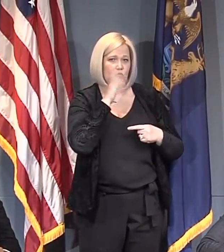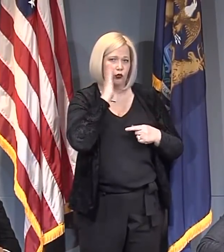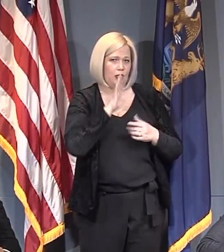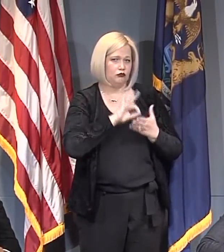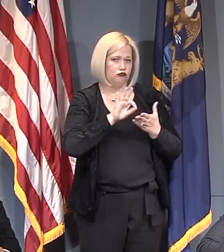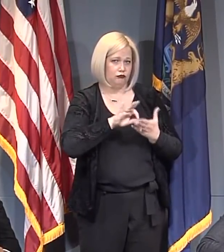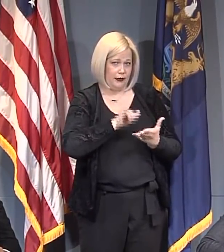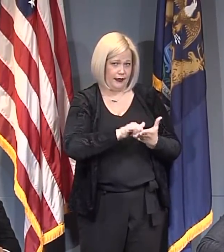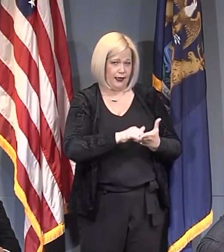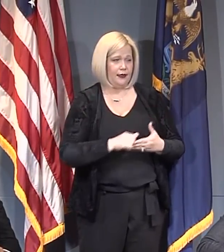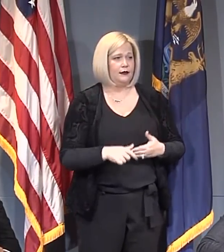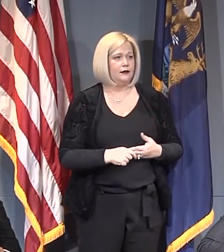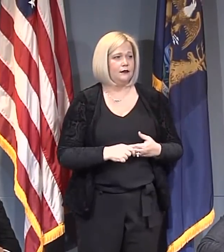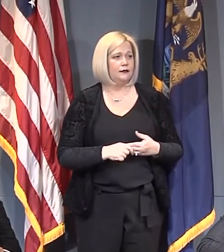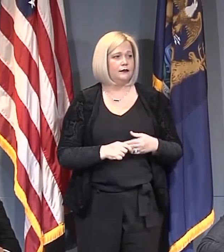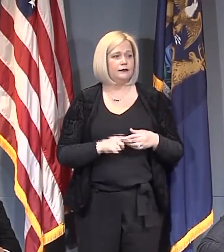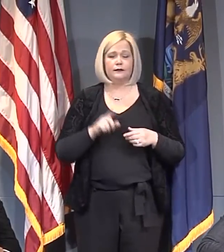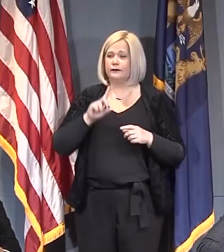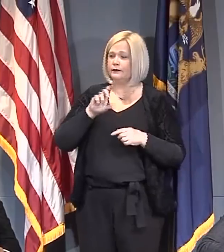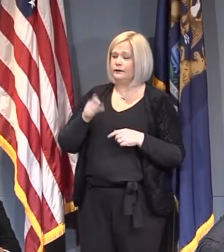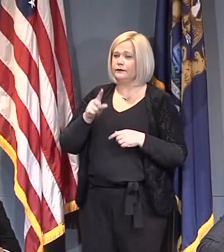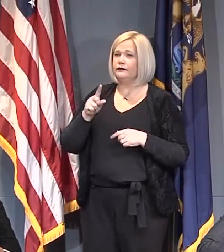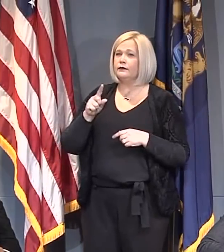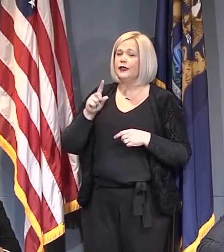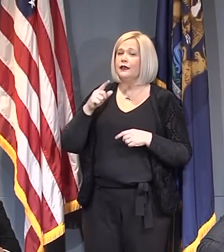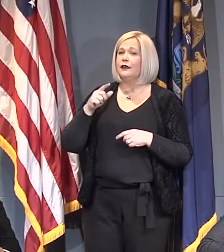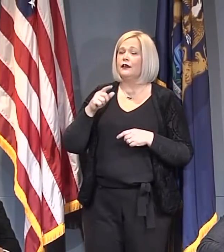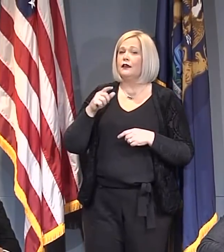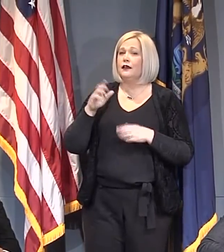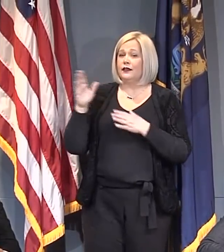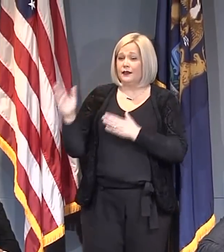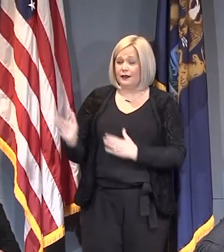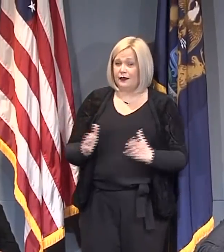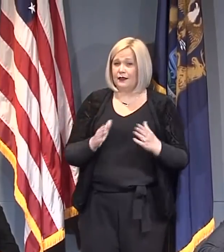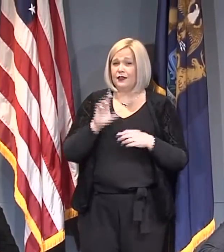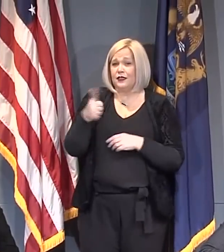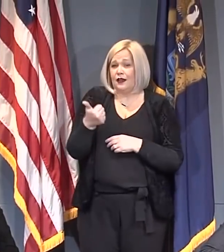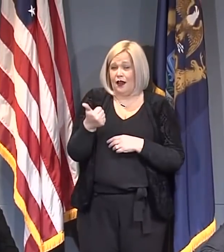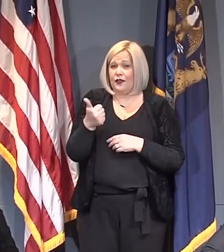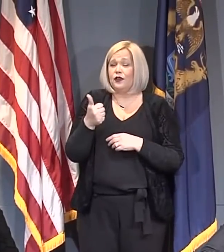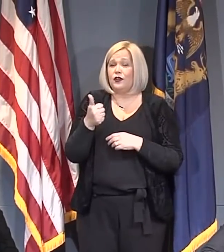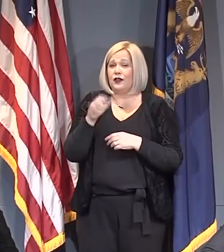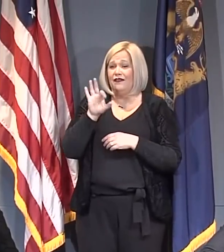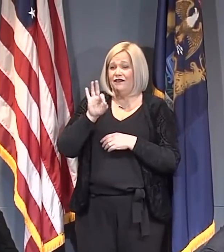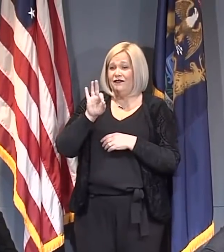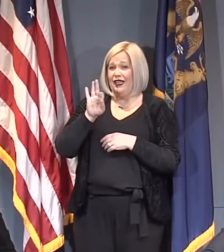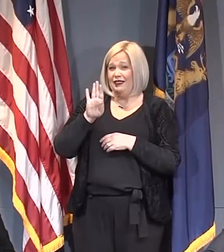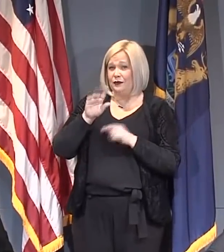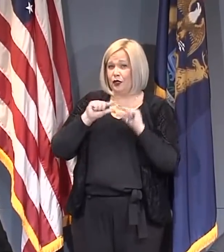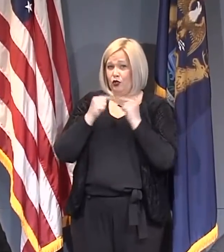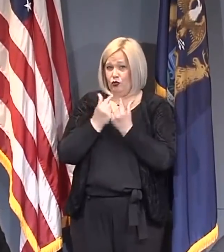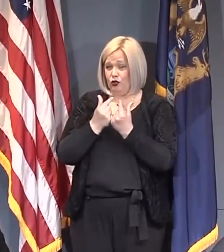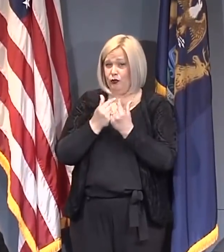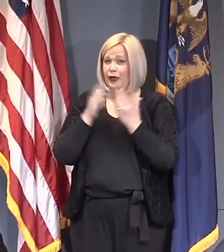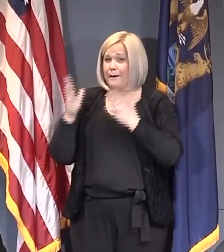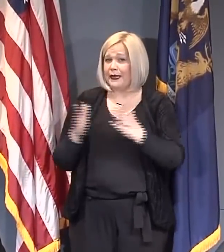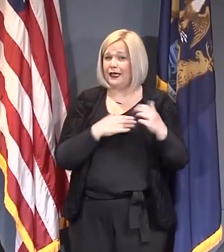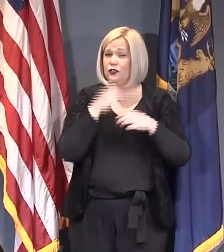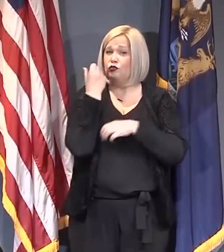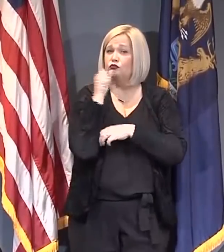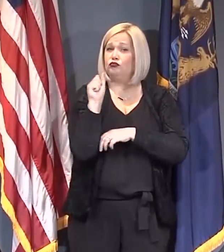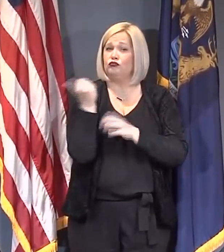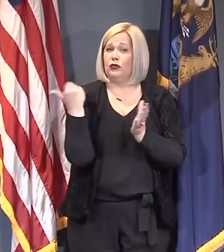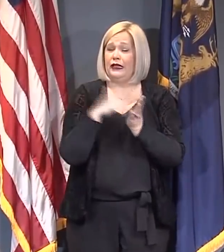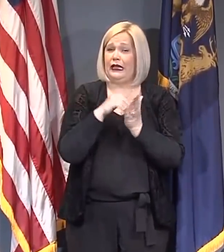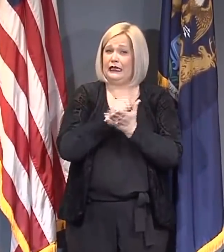Governor, there is actually another Operation Gridlock 2.0 Facebook group that's set up for next Wednesday.